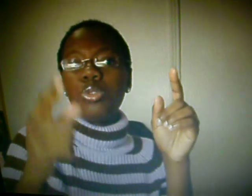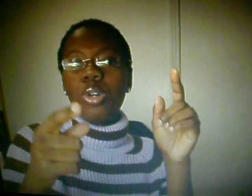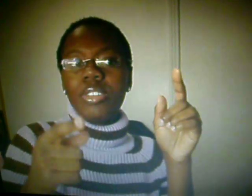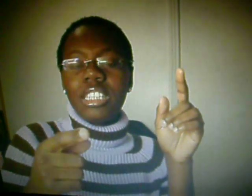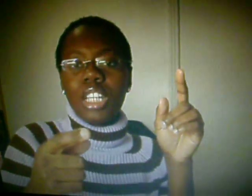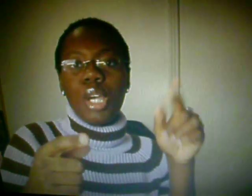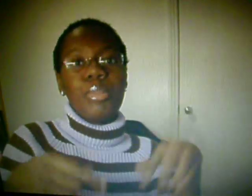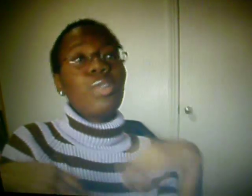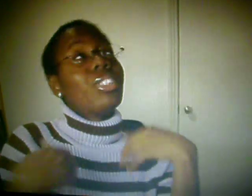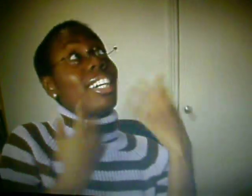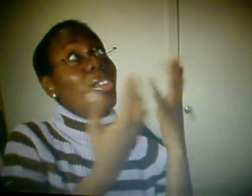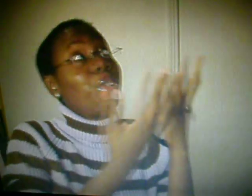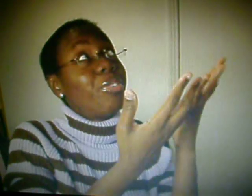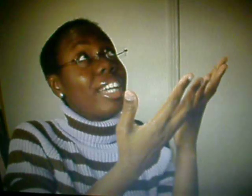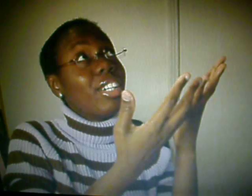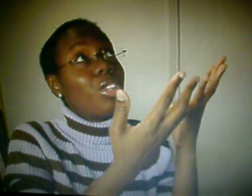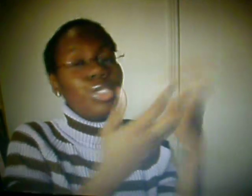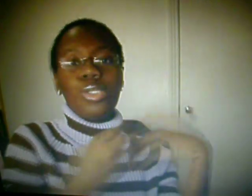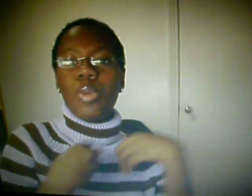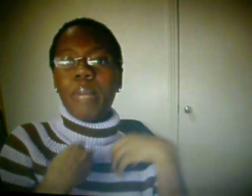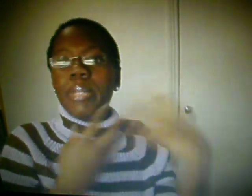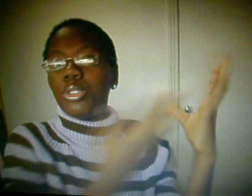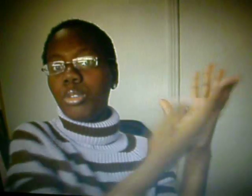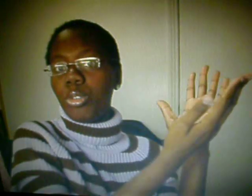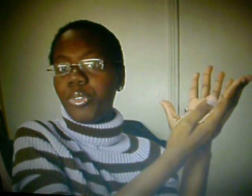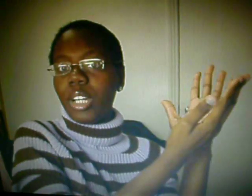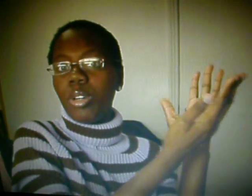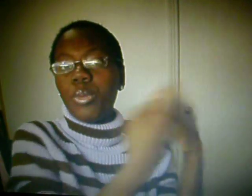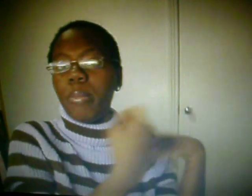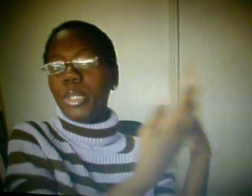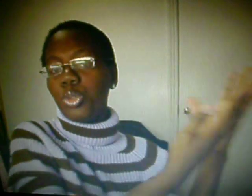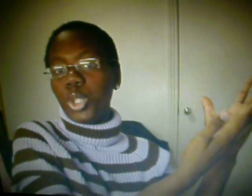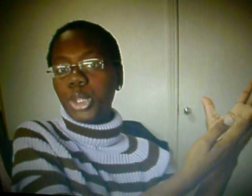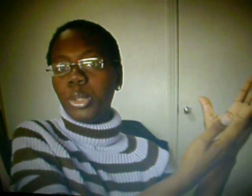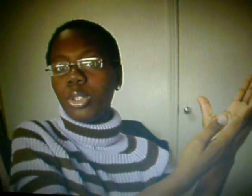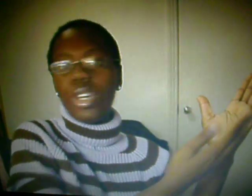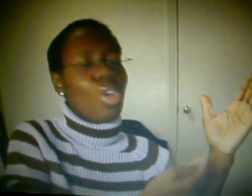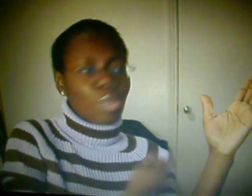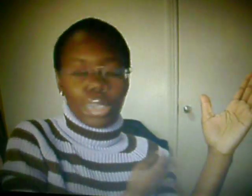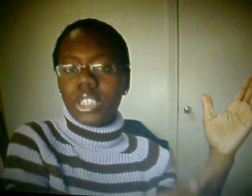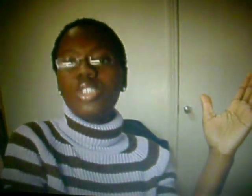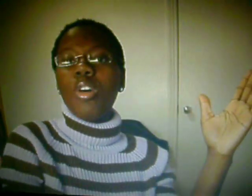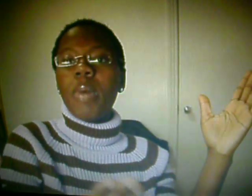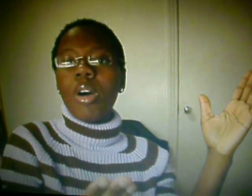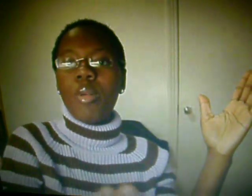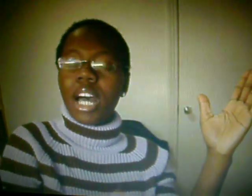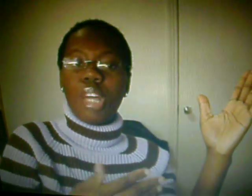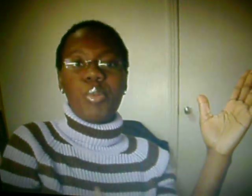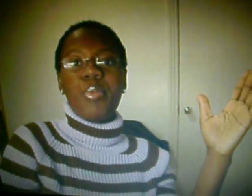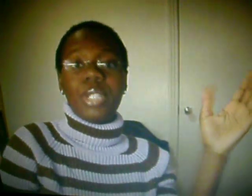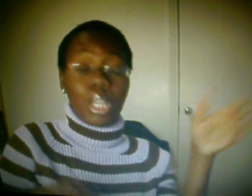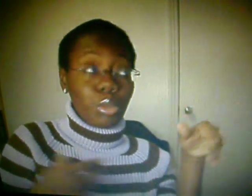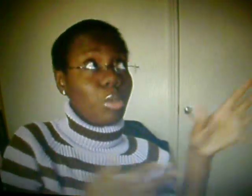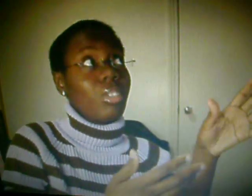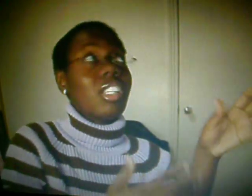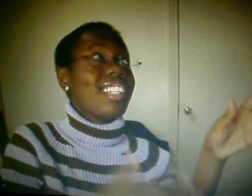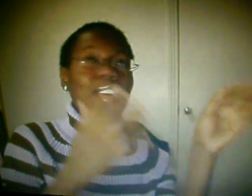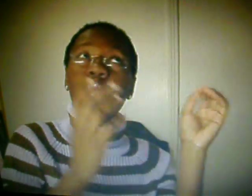all this because you are glorifying God. You know, we are made to glorify God. We are made to worship God. So it's normal and appropriate that we do all these things that we worship